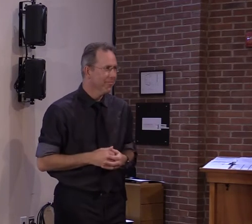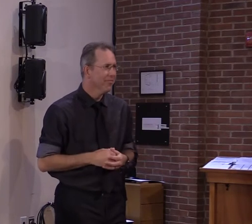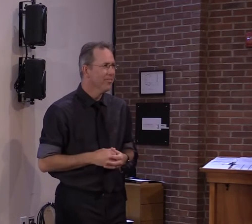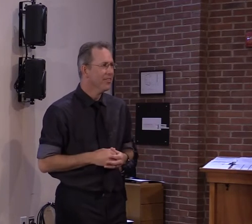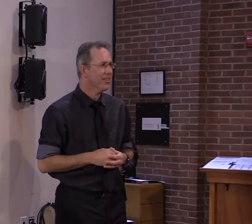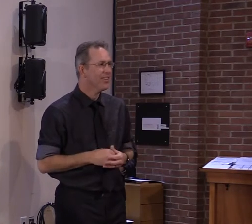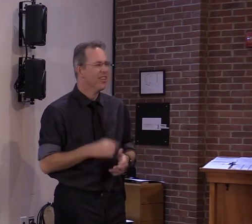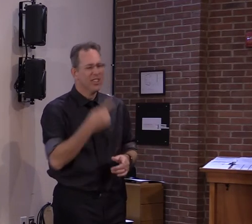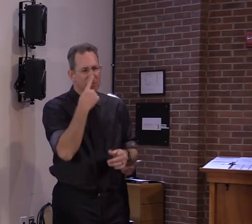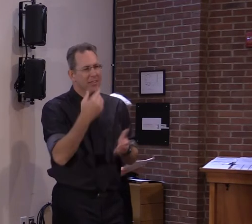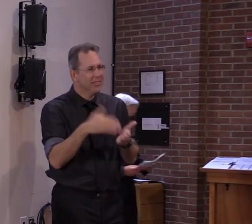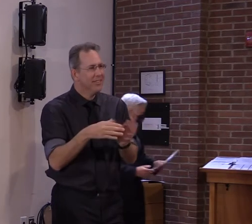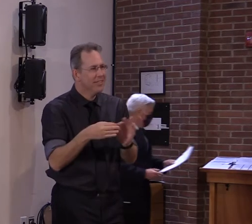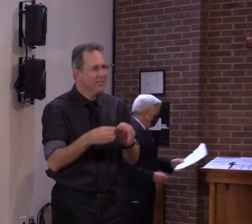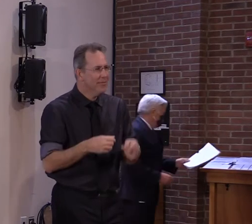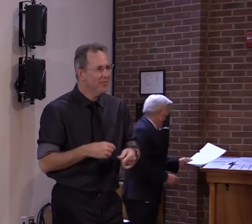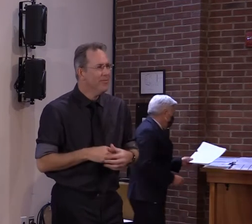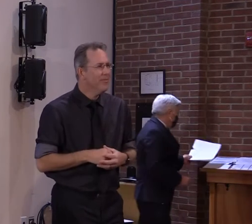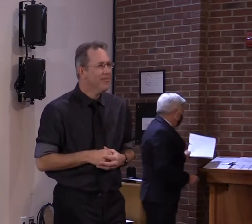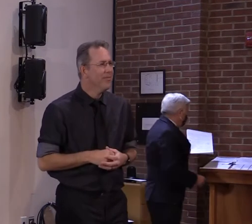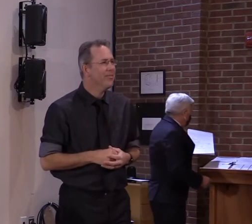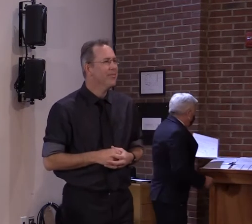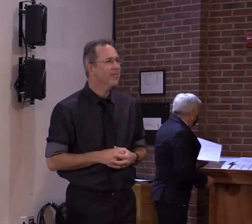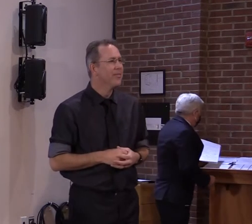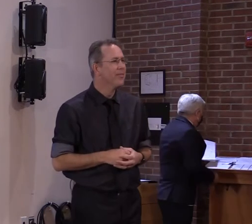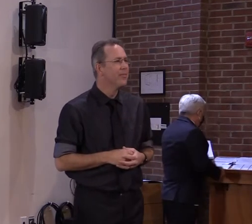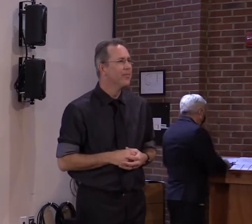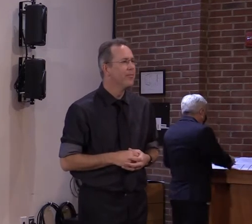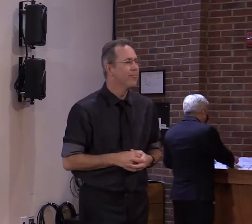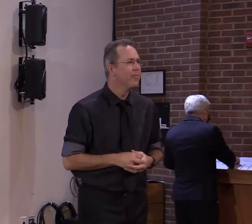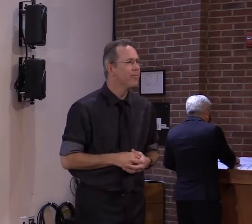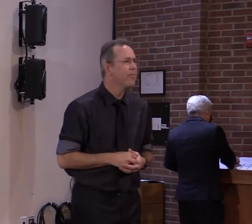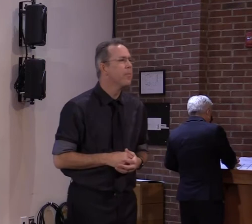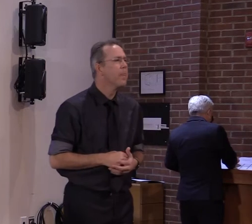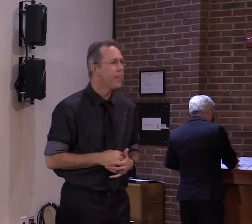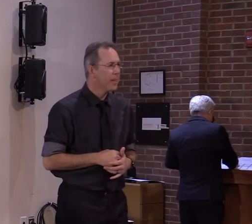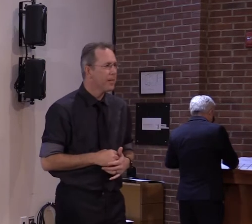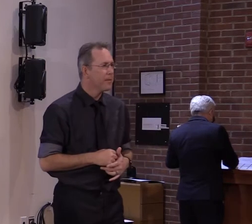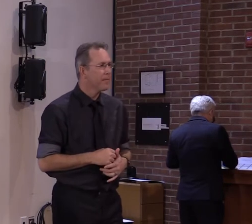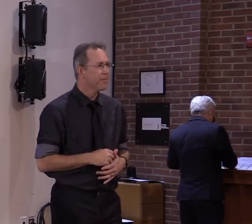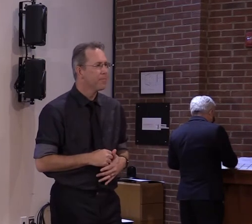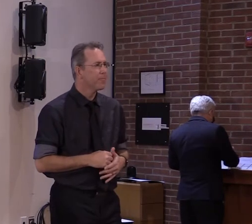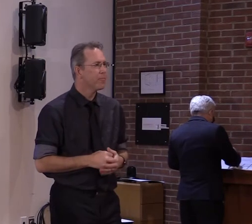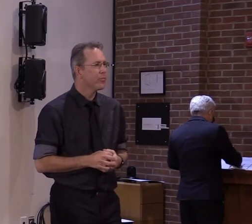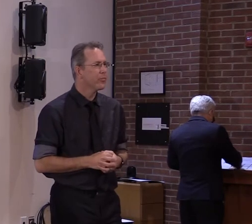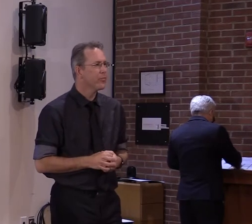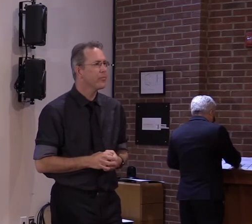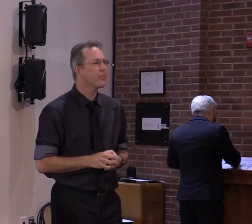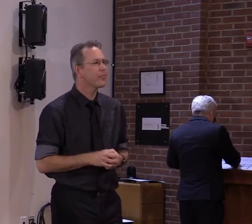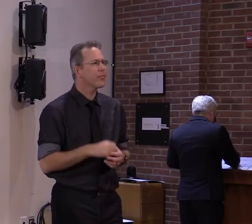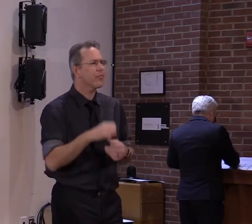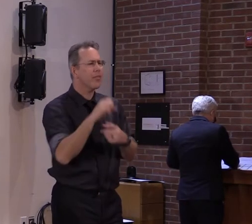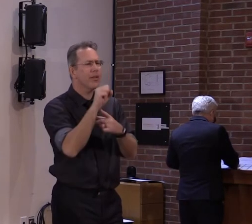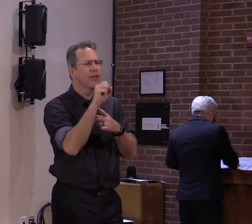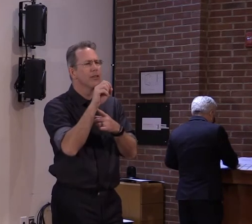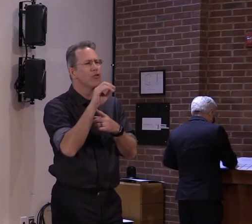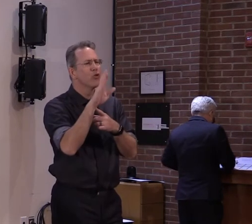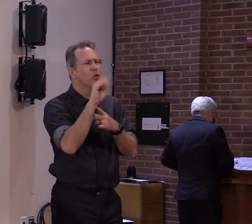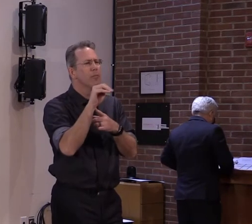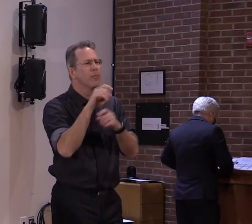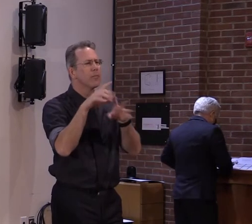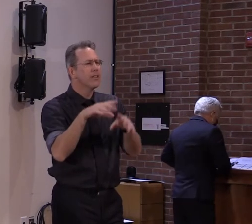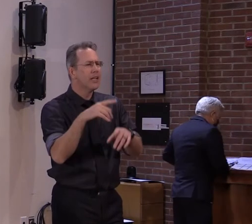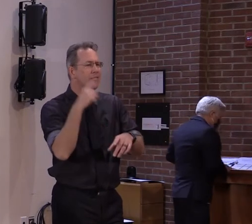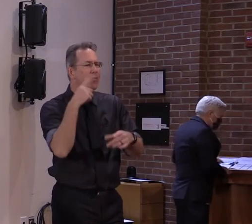given person, any person, whether he was in fact protected from the virus? Yeah, so I'll answer it a different